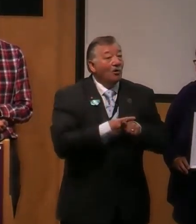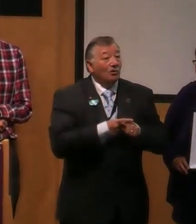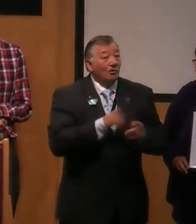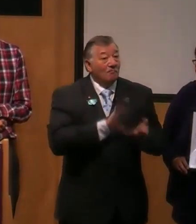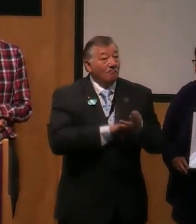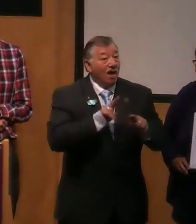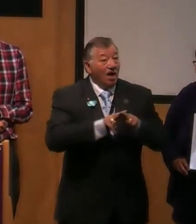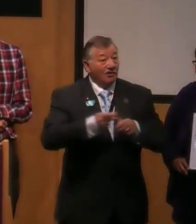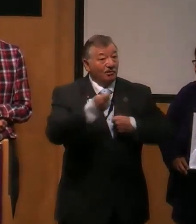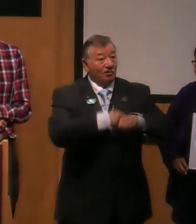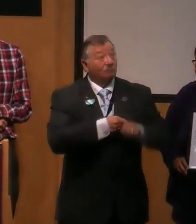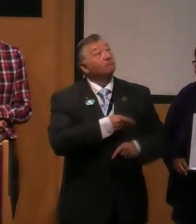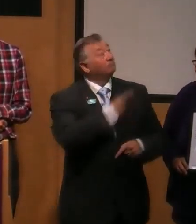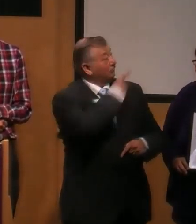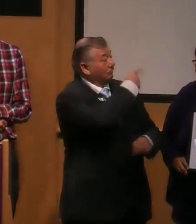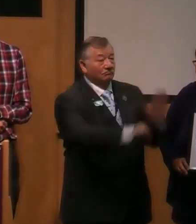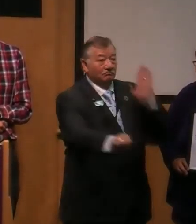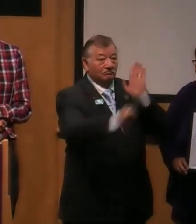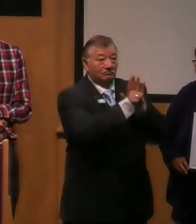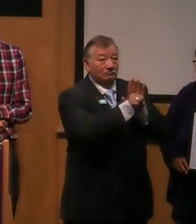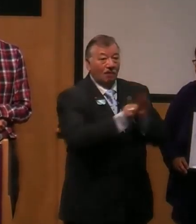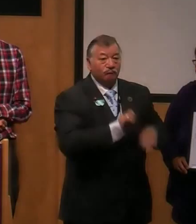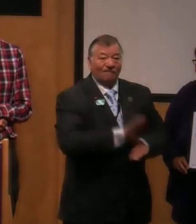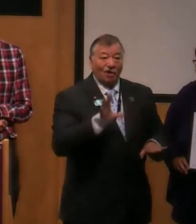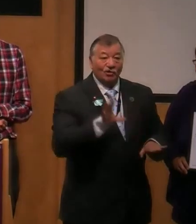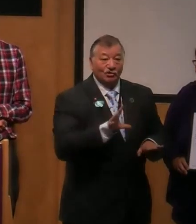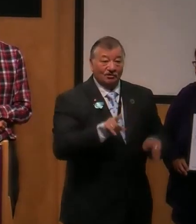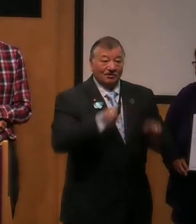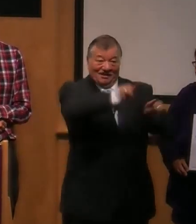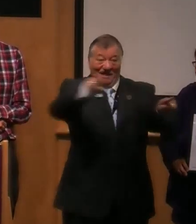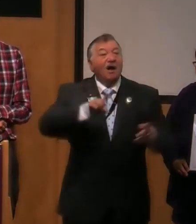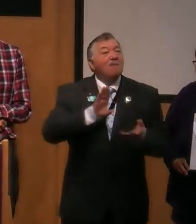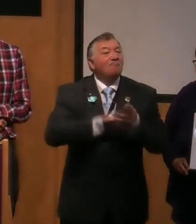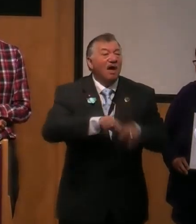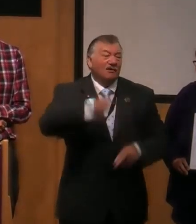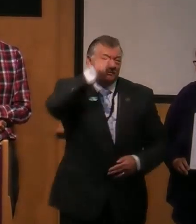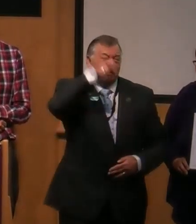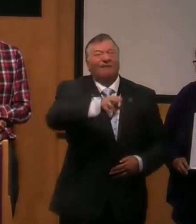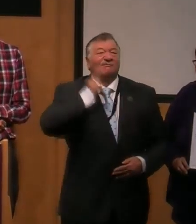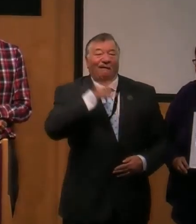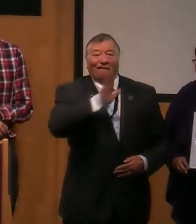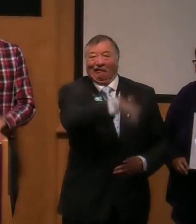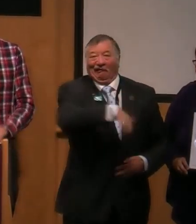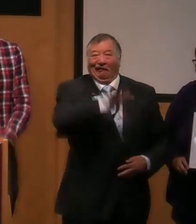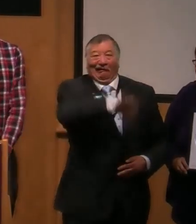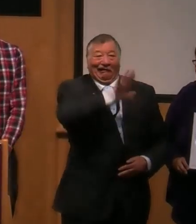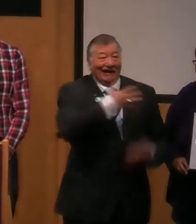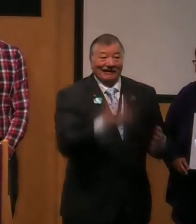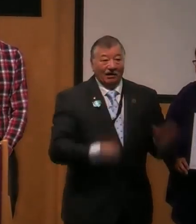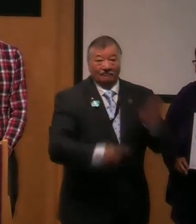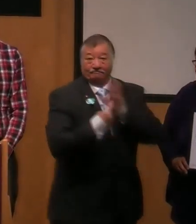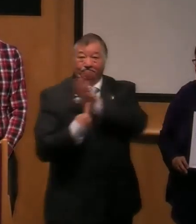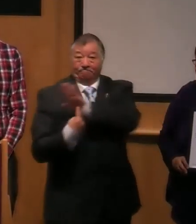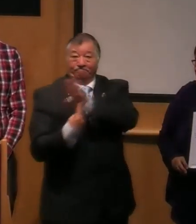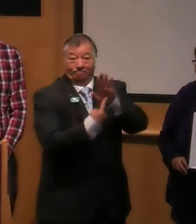see that empowerment and that confidence they have, it's amazing. And for parents to see this certificate does mean a lot. It might not